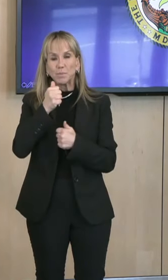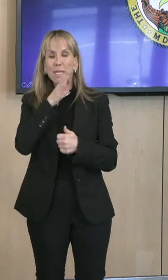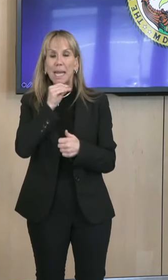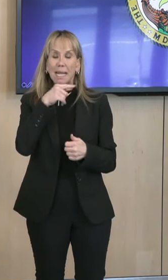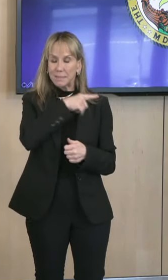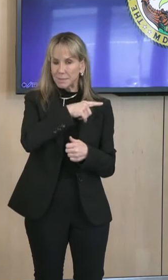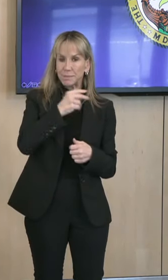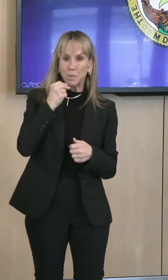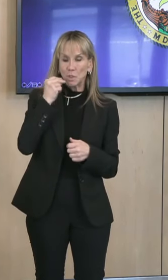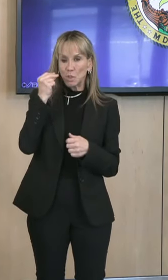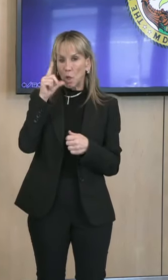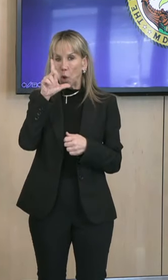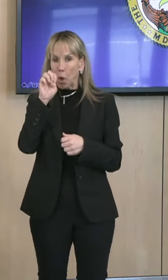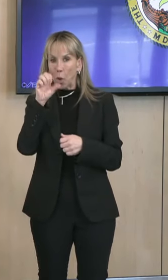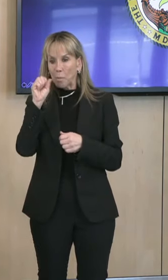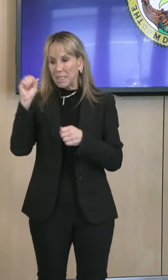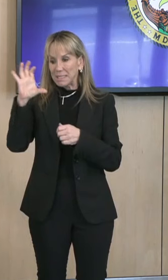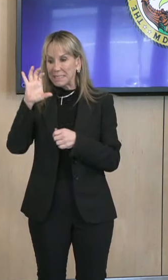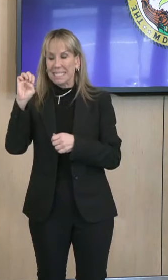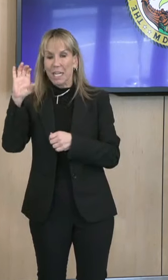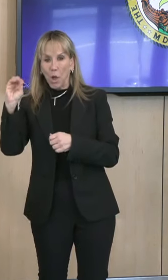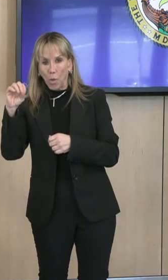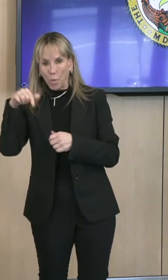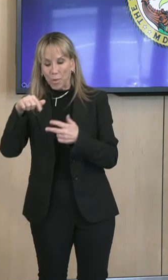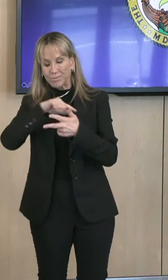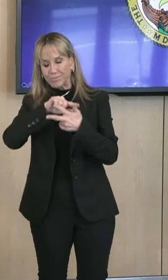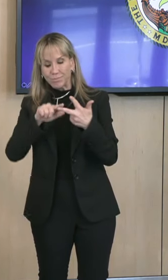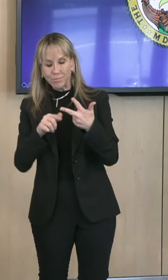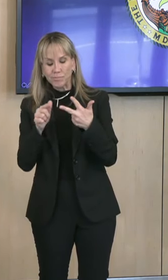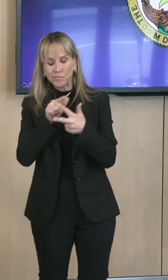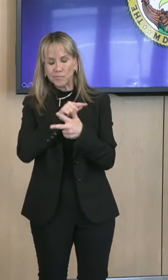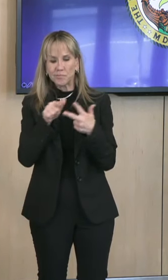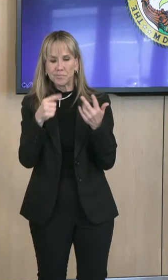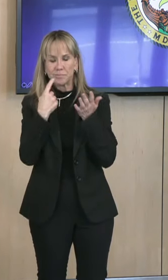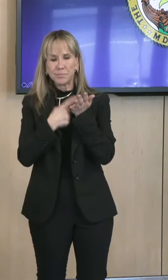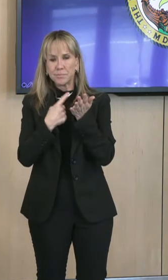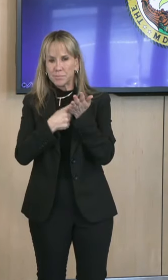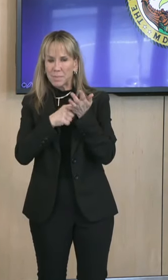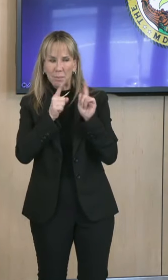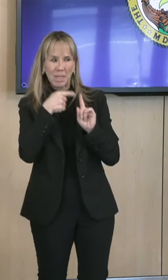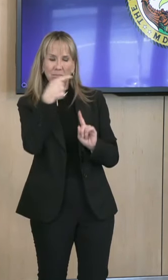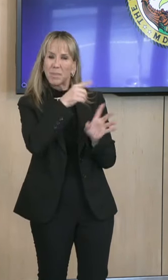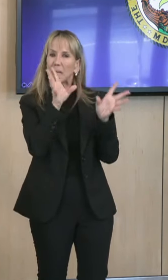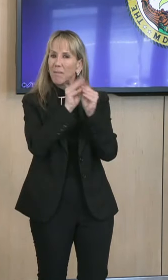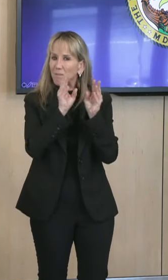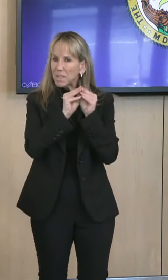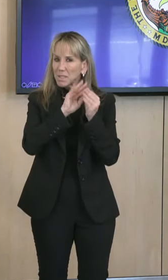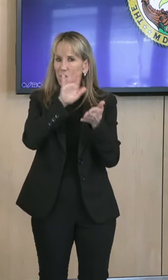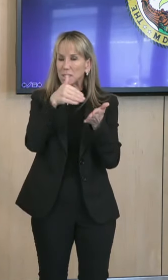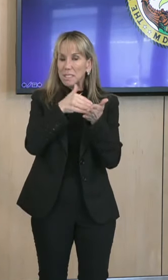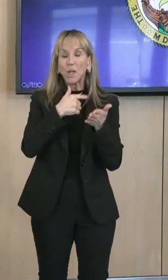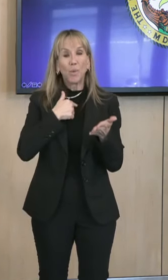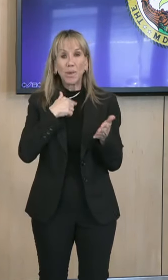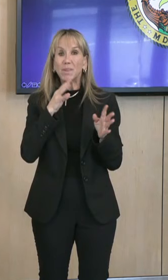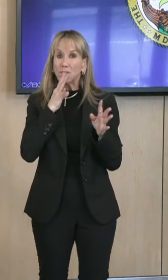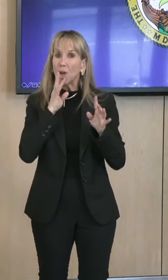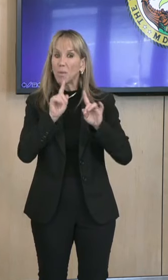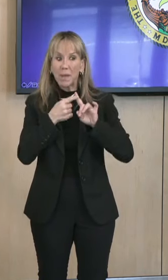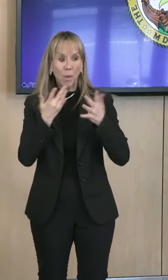Providers, as we announced the opening of the Convention Center. We've taken a number of actions since the outset of this to protect vulnerable